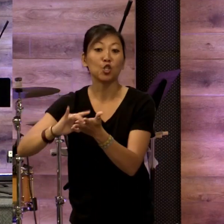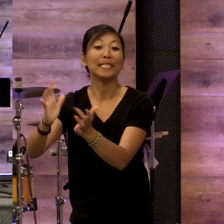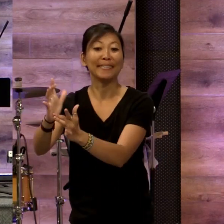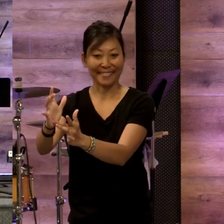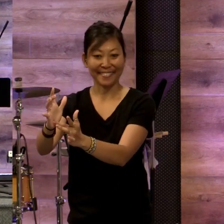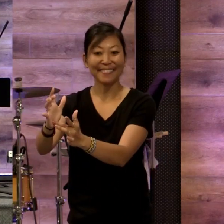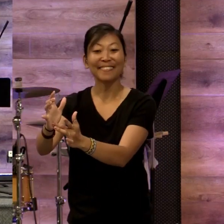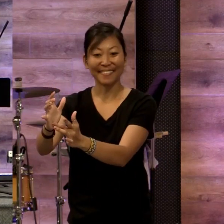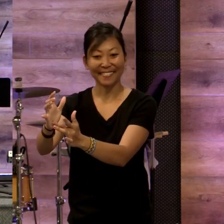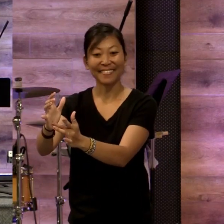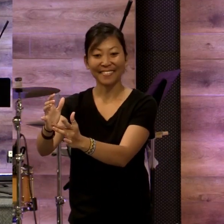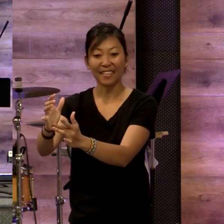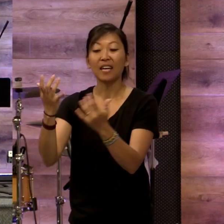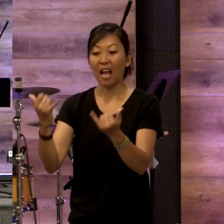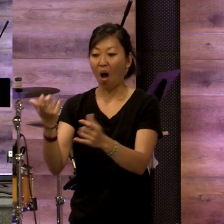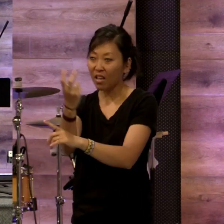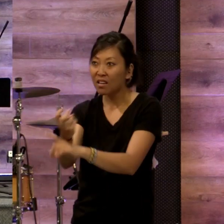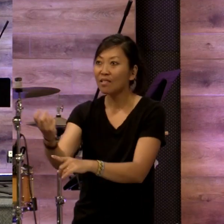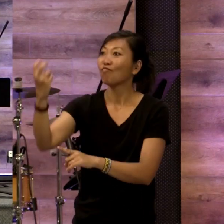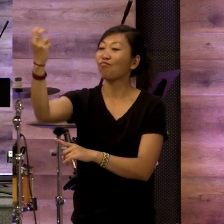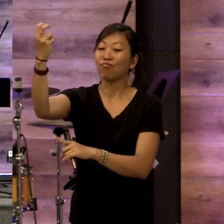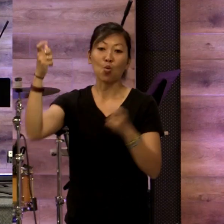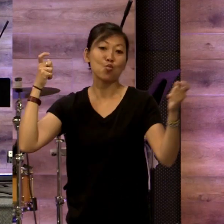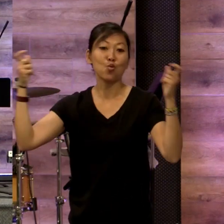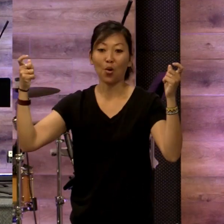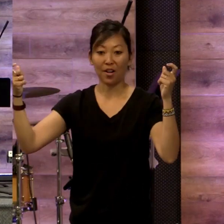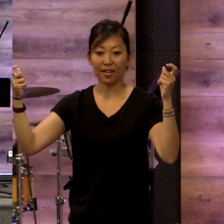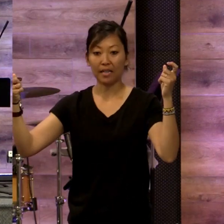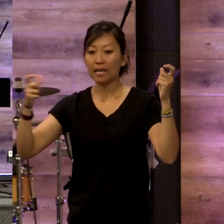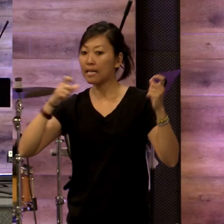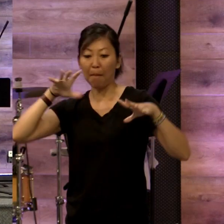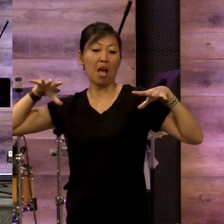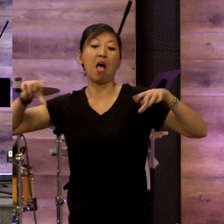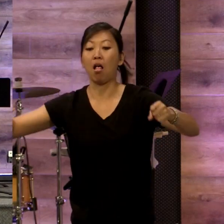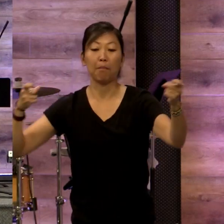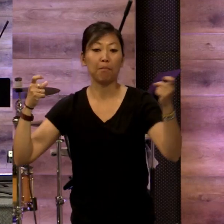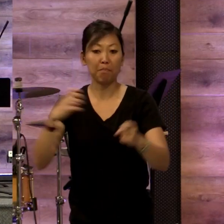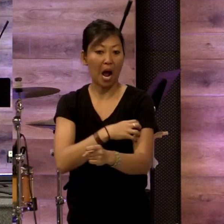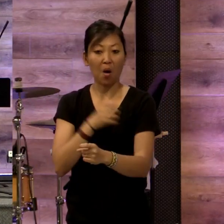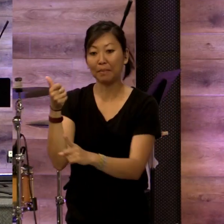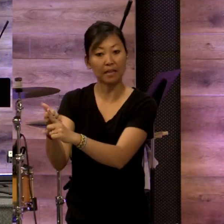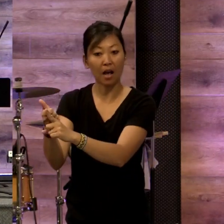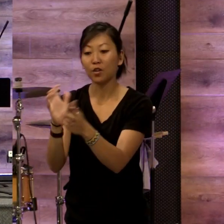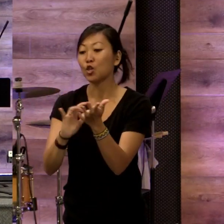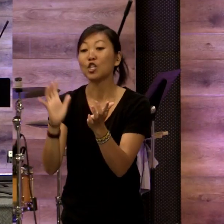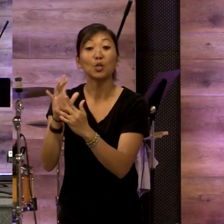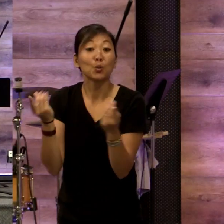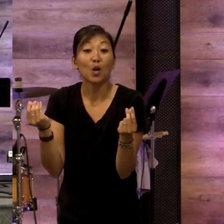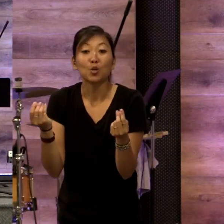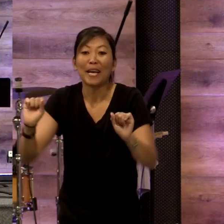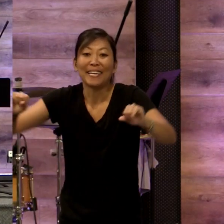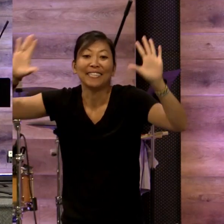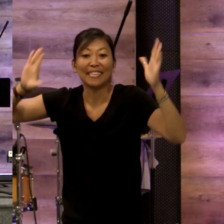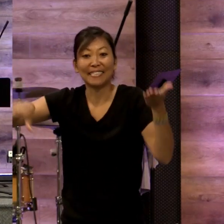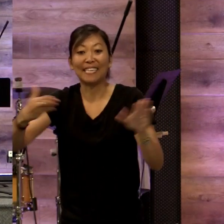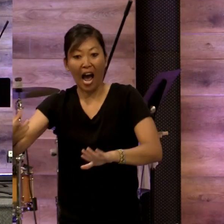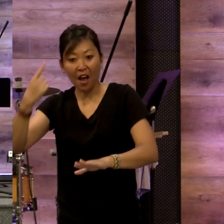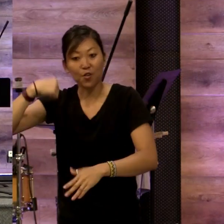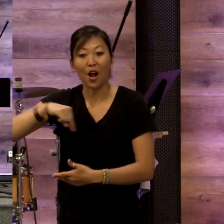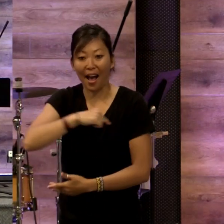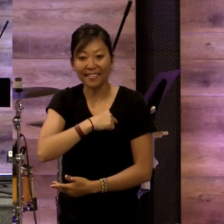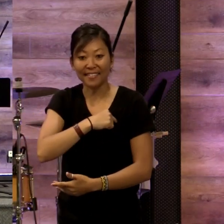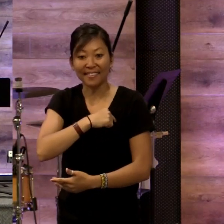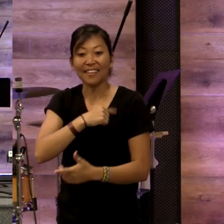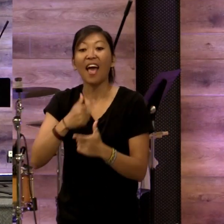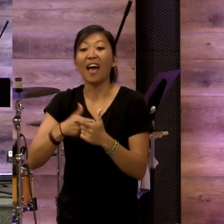Jesus, who would rule and reign on that throne, not by seizing power himself, but by laying down his life, only to take it up again and